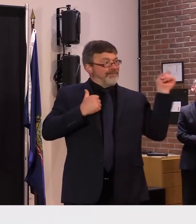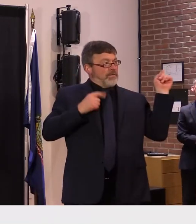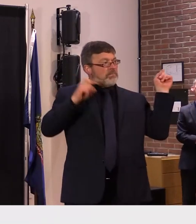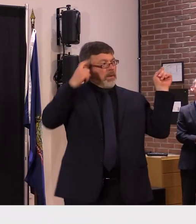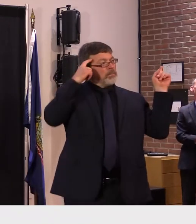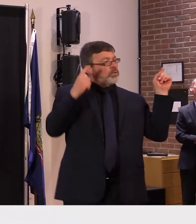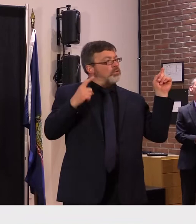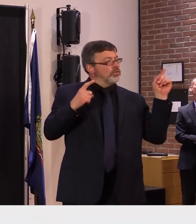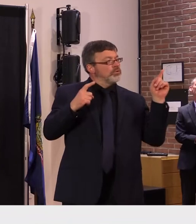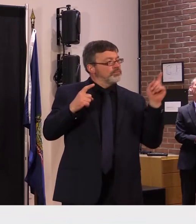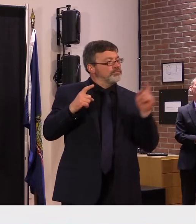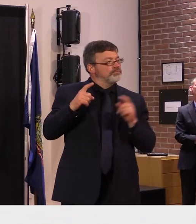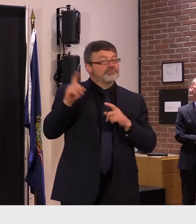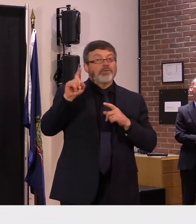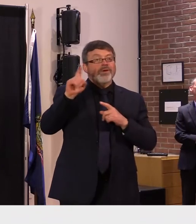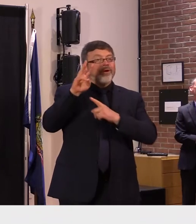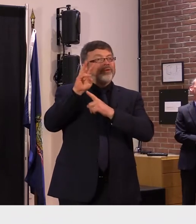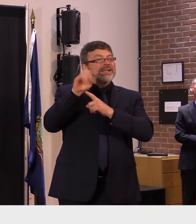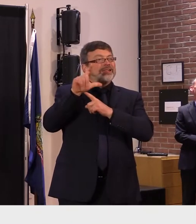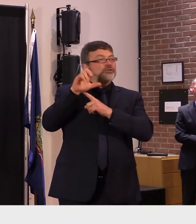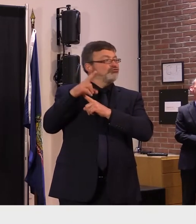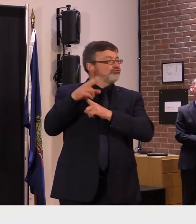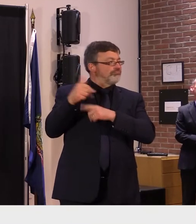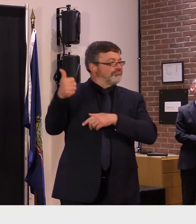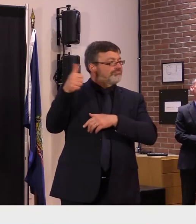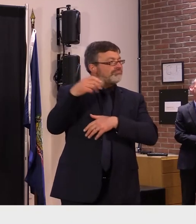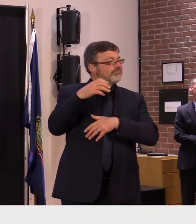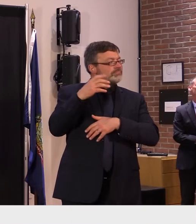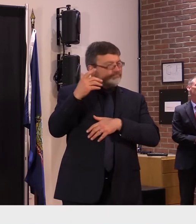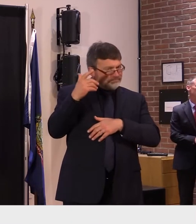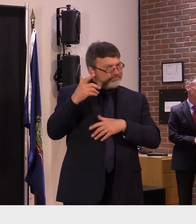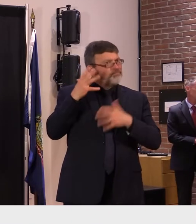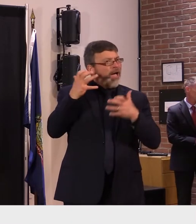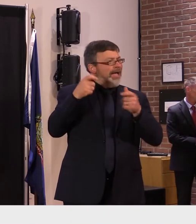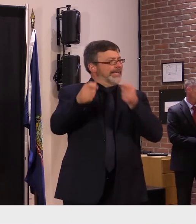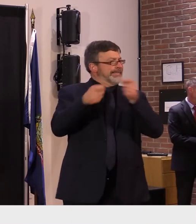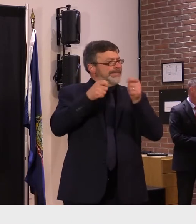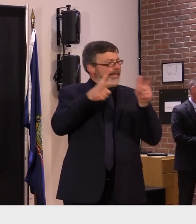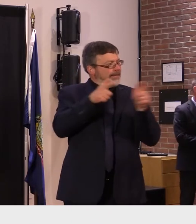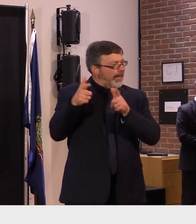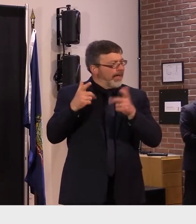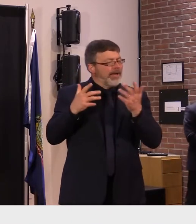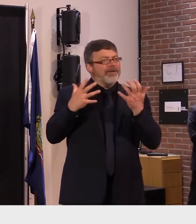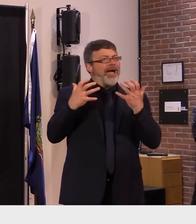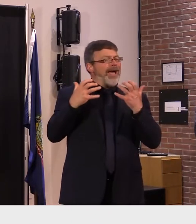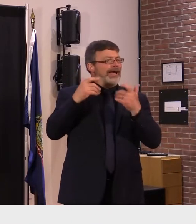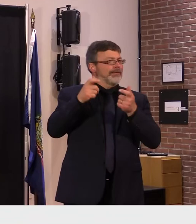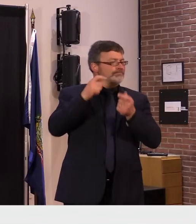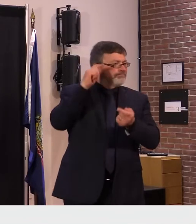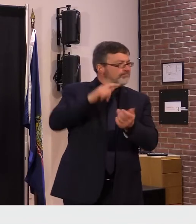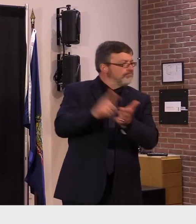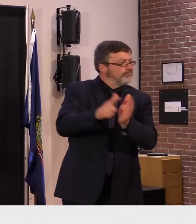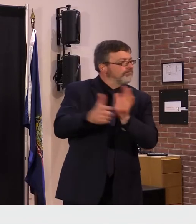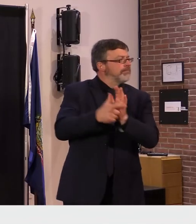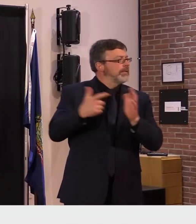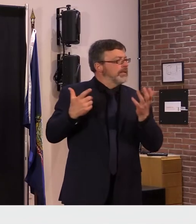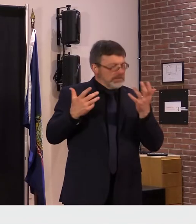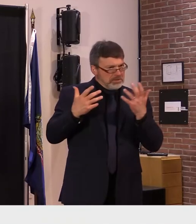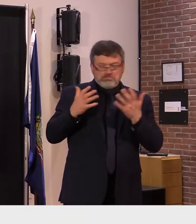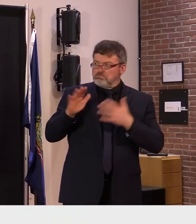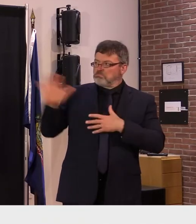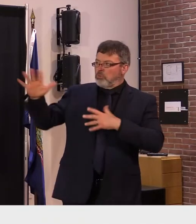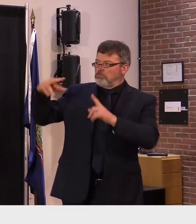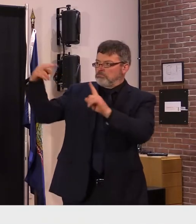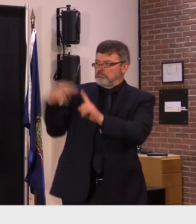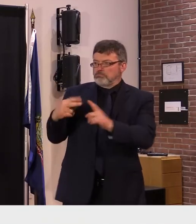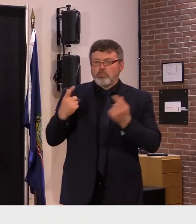that are you know act that want to see gun reform want to see a ban on assault rifles i was just curious what your response would be to uh those speakers who want to see those gun reform changes